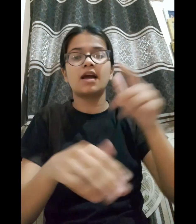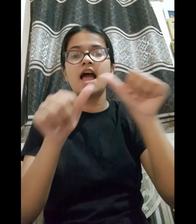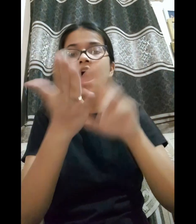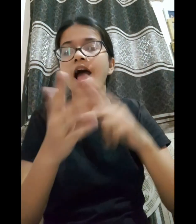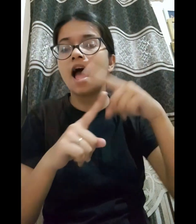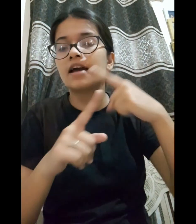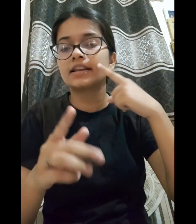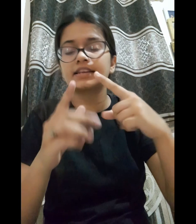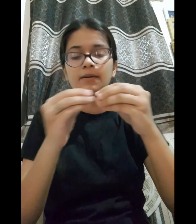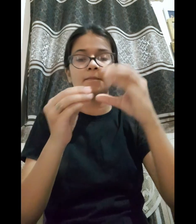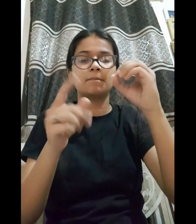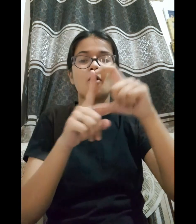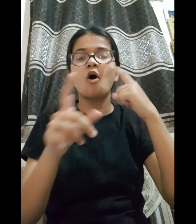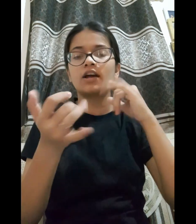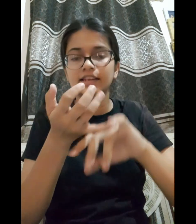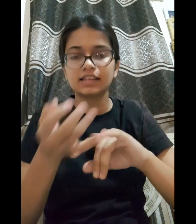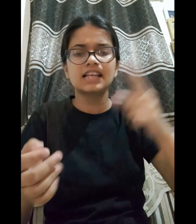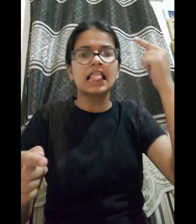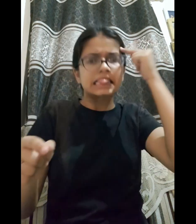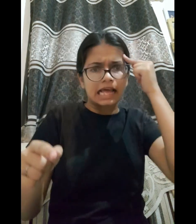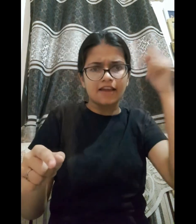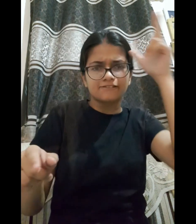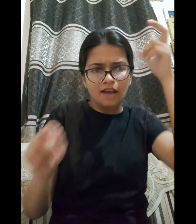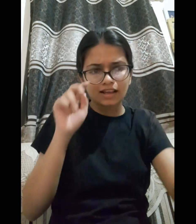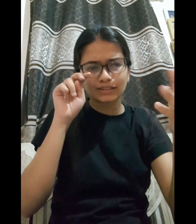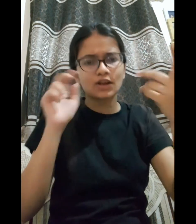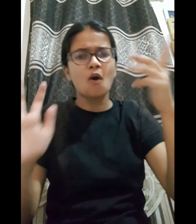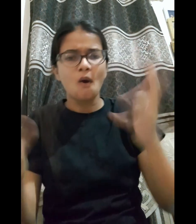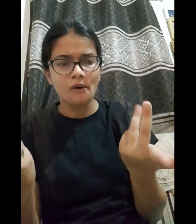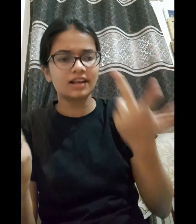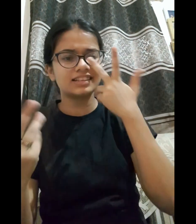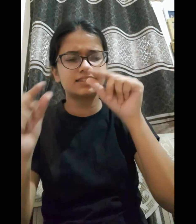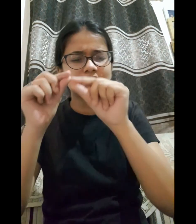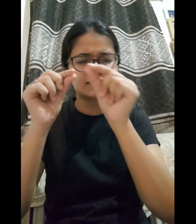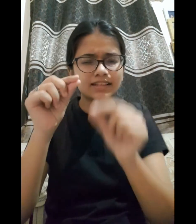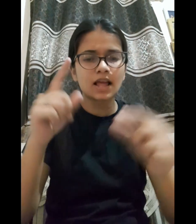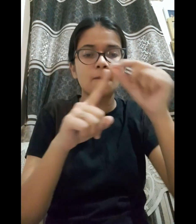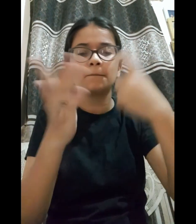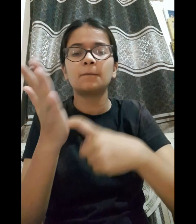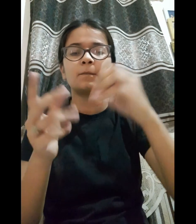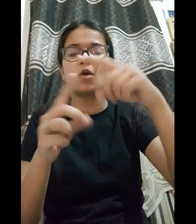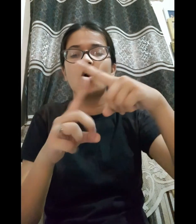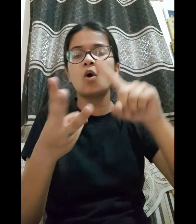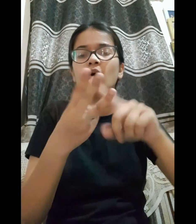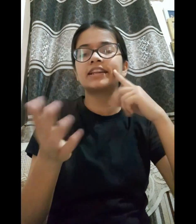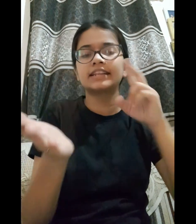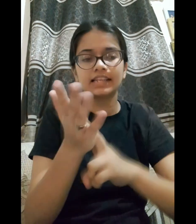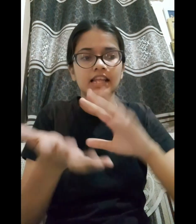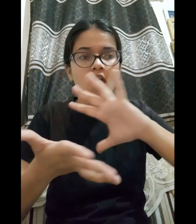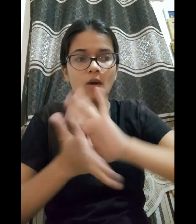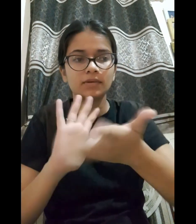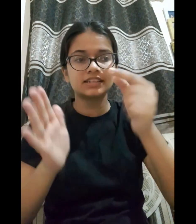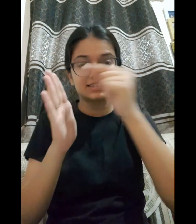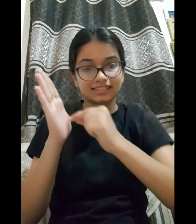that the cells there are the viruses, whereas actually they only have slight protein receptor which is similar to the